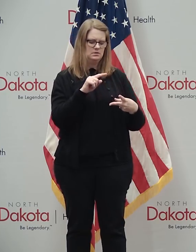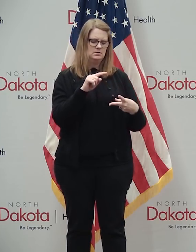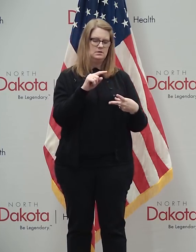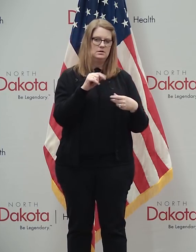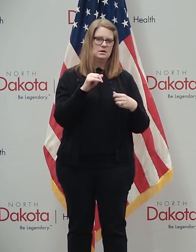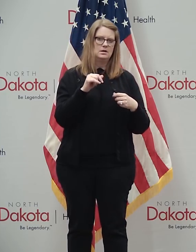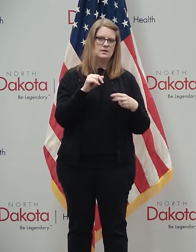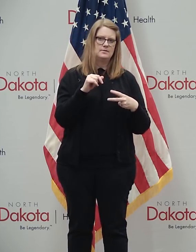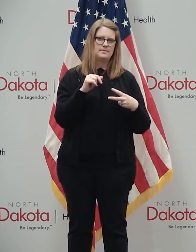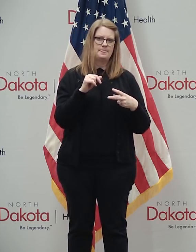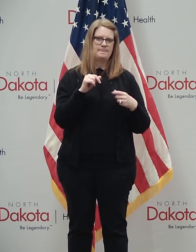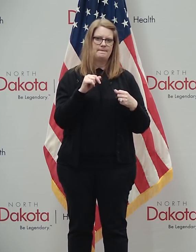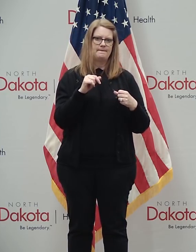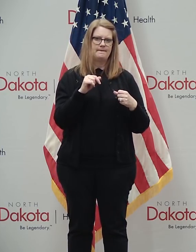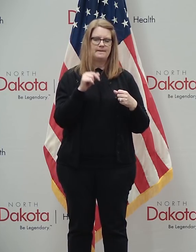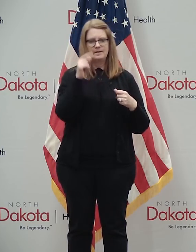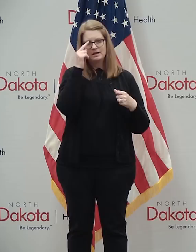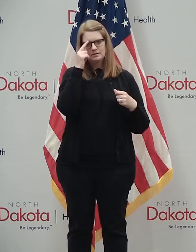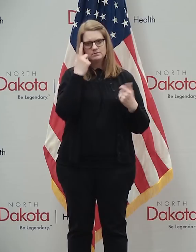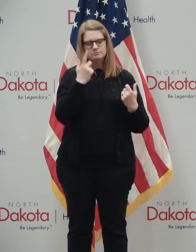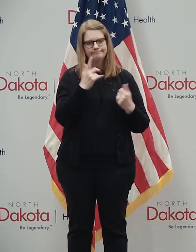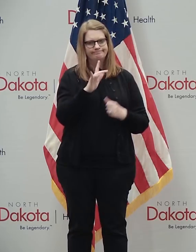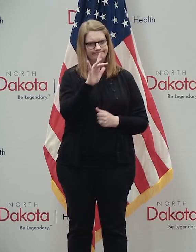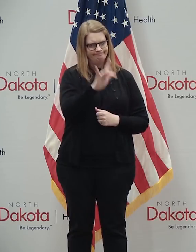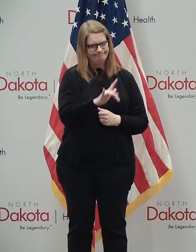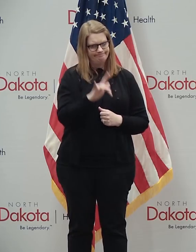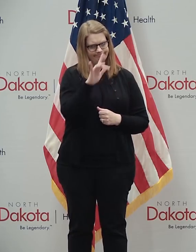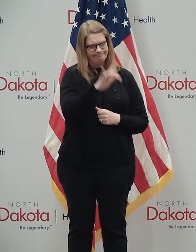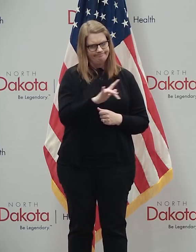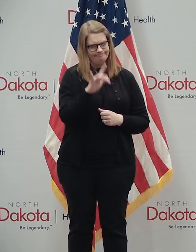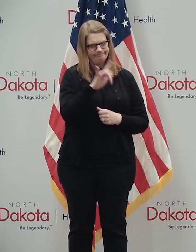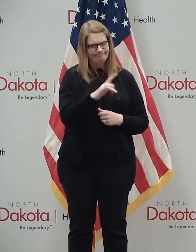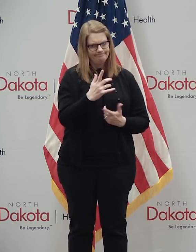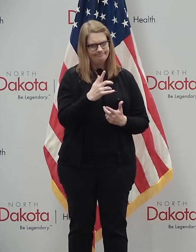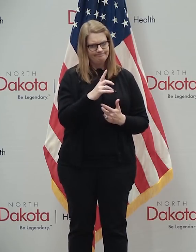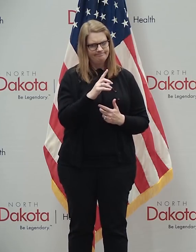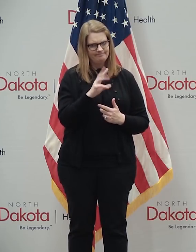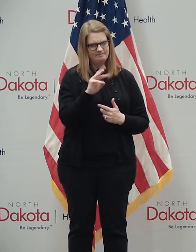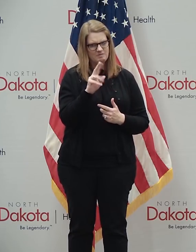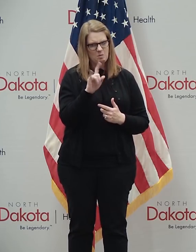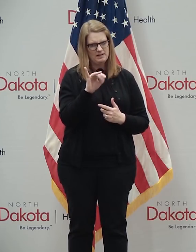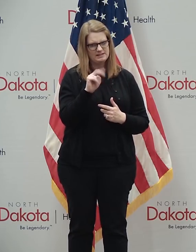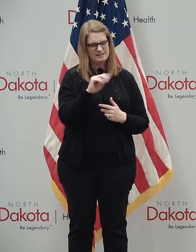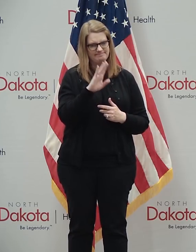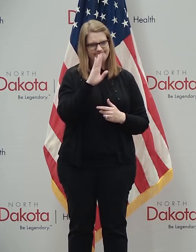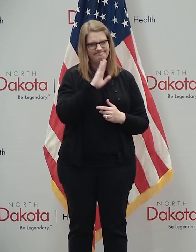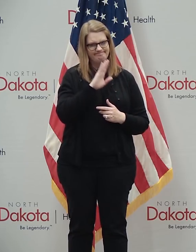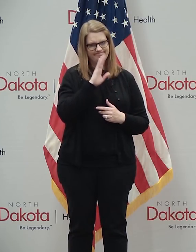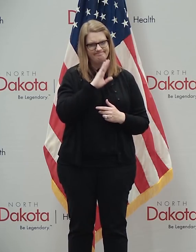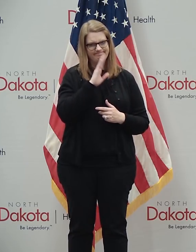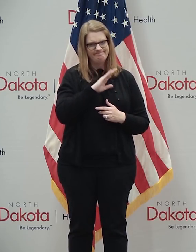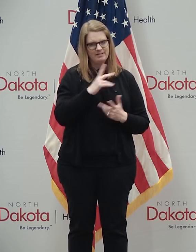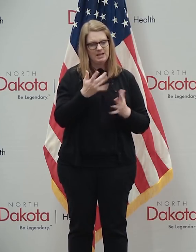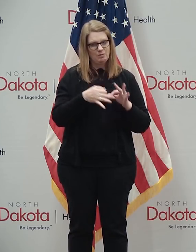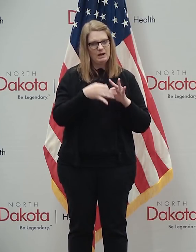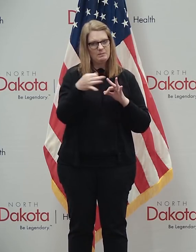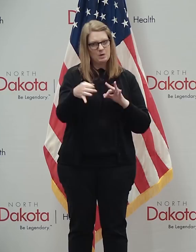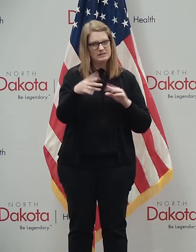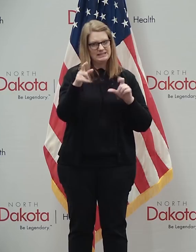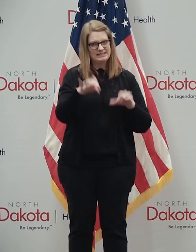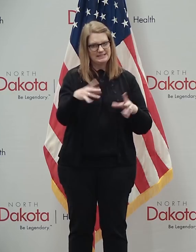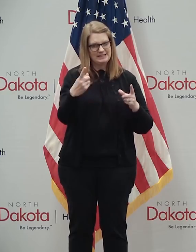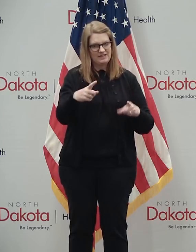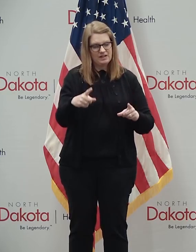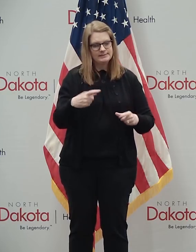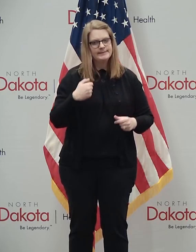Again, I have got a lot of empathy for people that were frustrated about the fact we had to postpone testing events. I was one of those